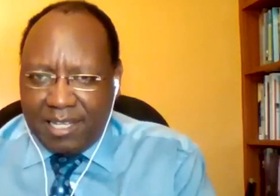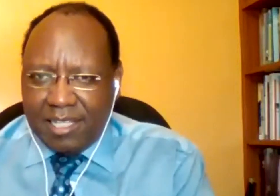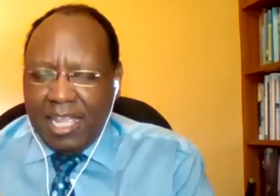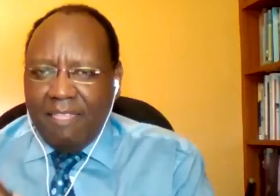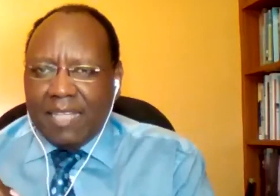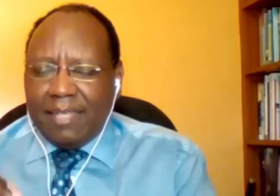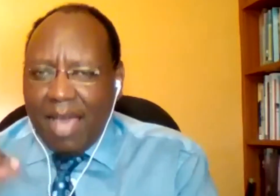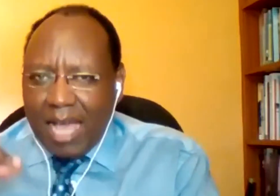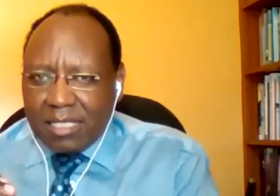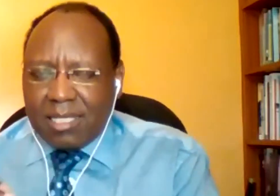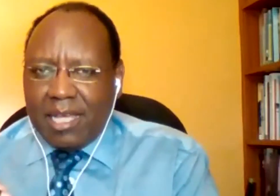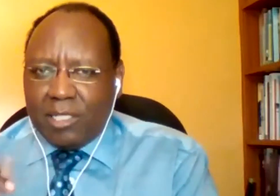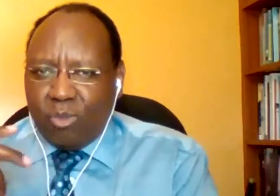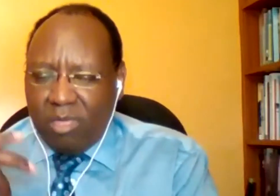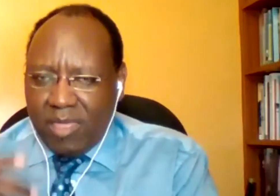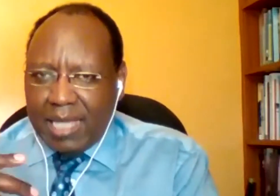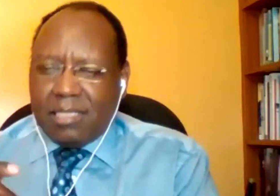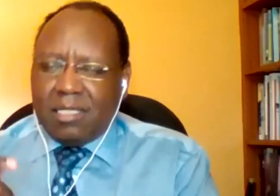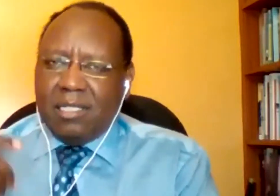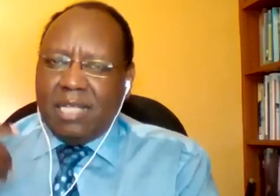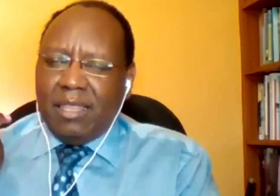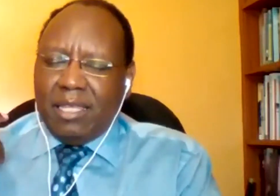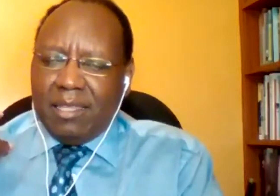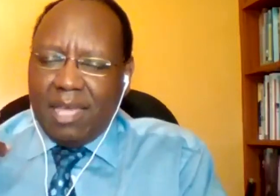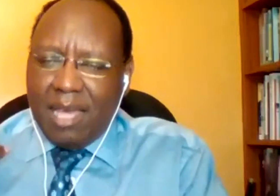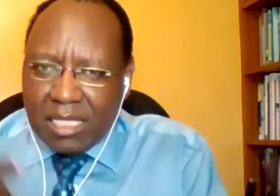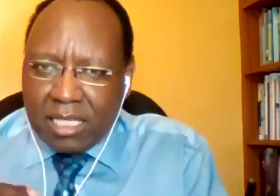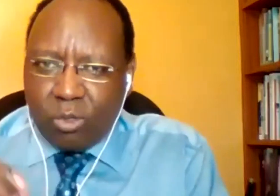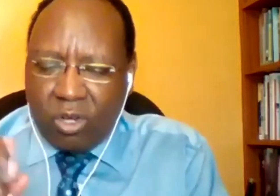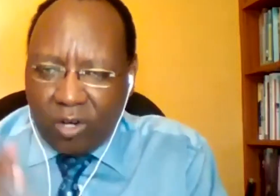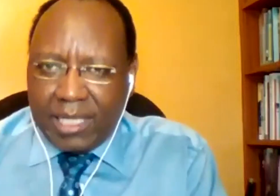on the chat as I just read them off my notes. So,